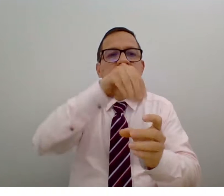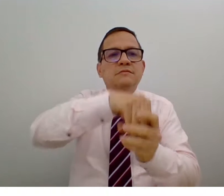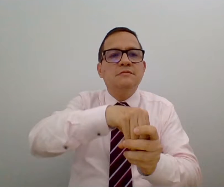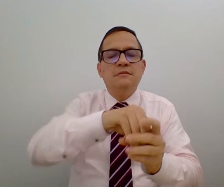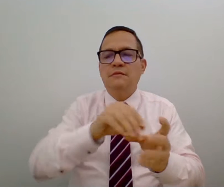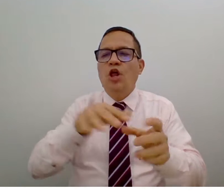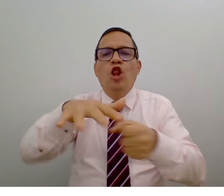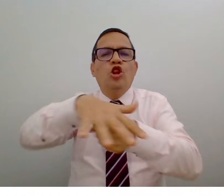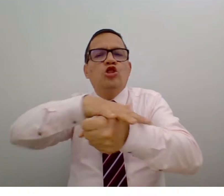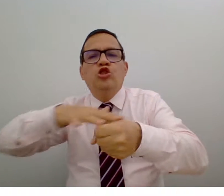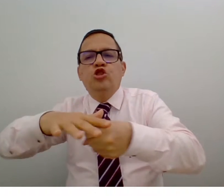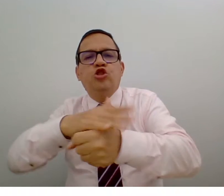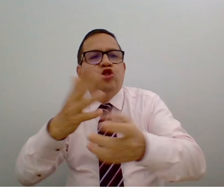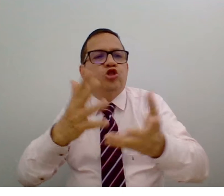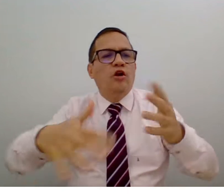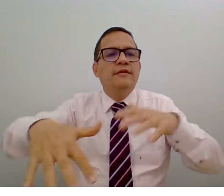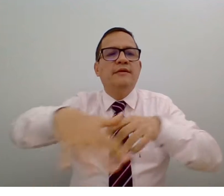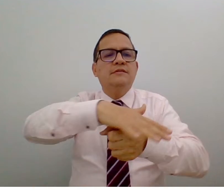Setting.